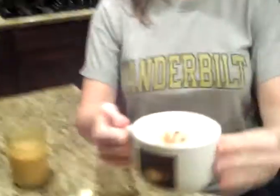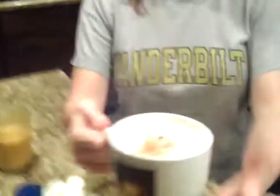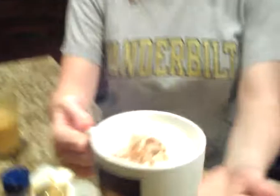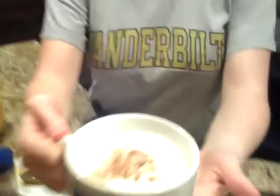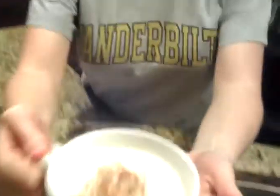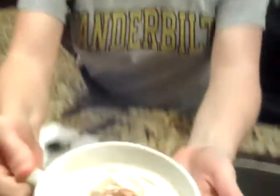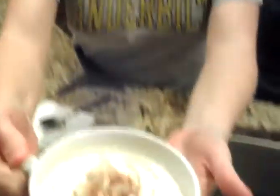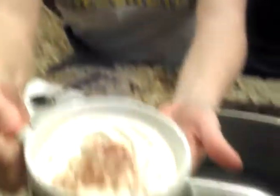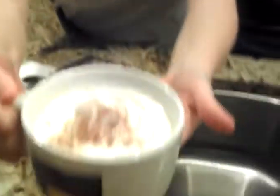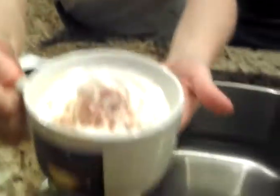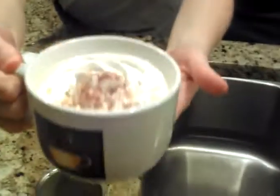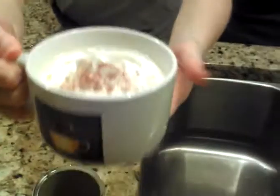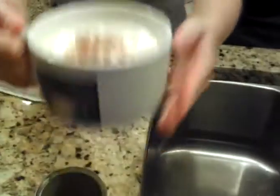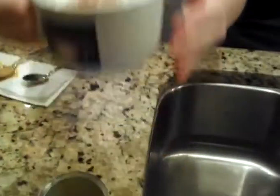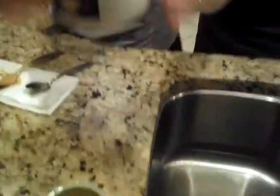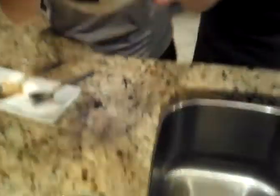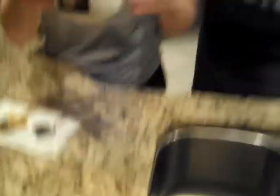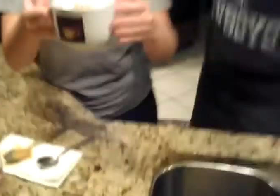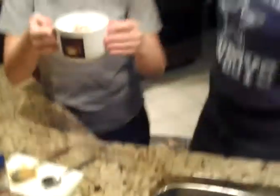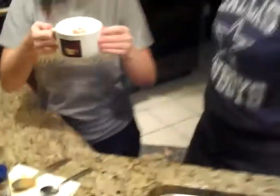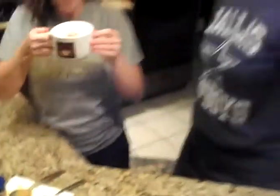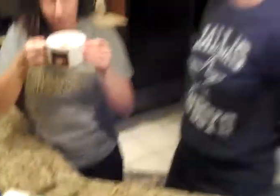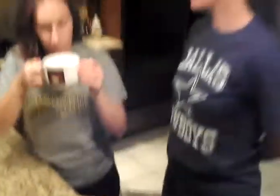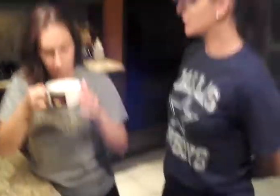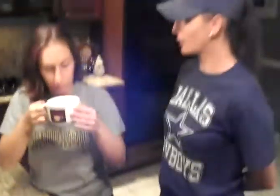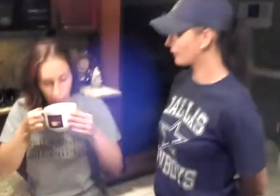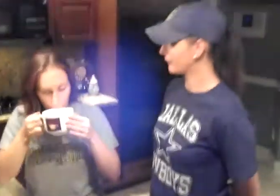test. What do you think? Get there.